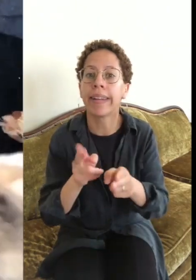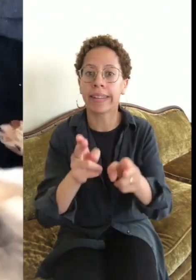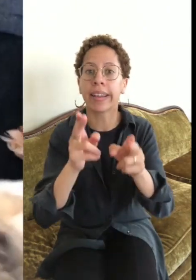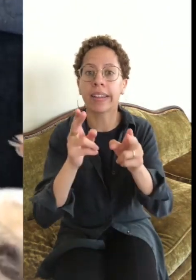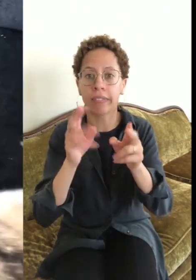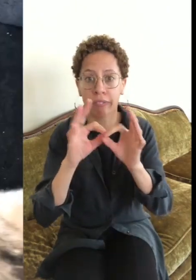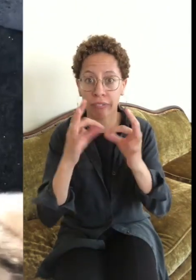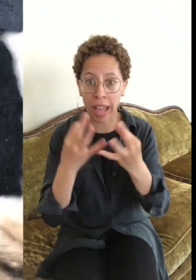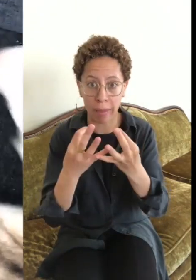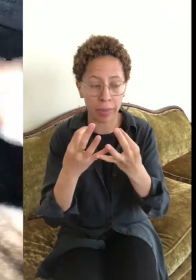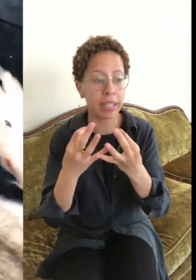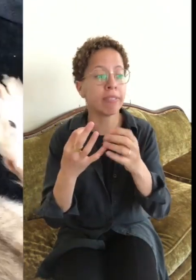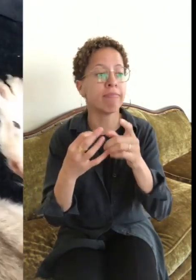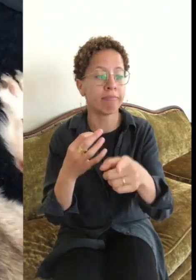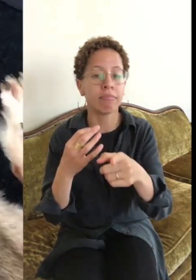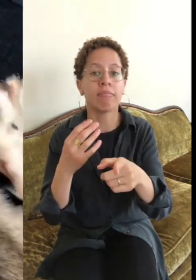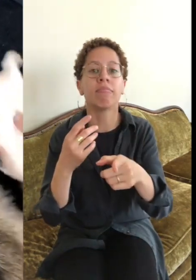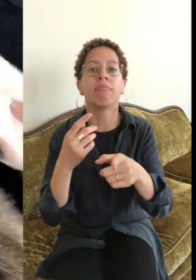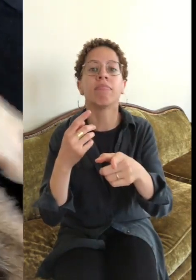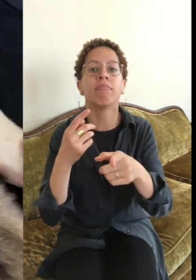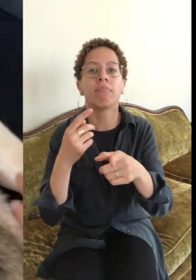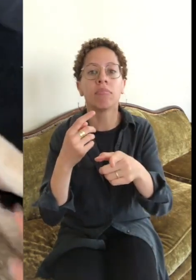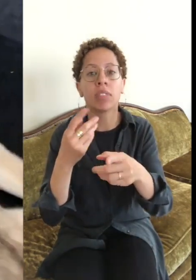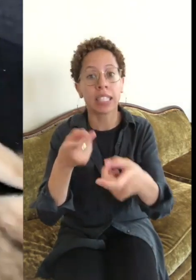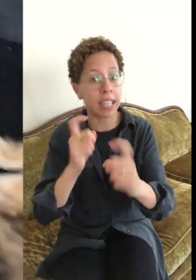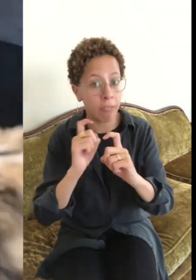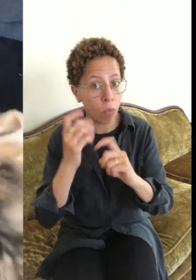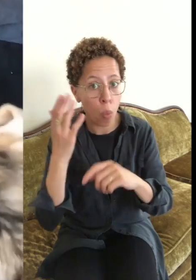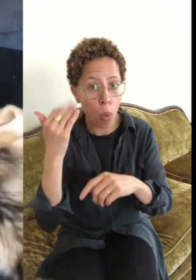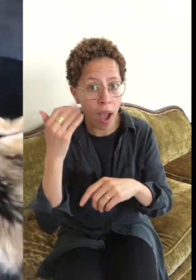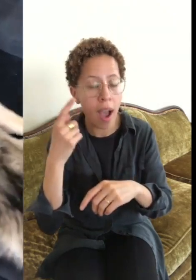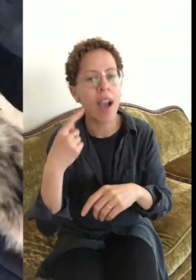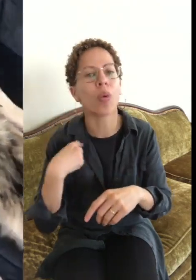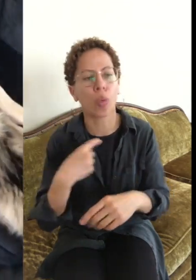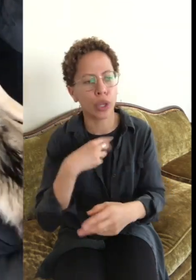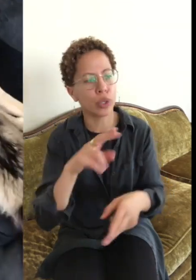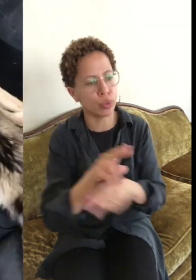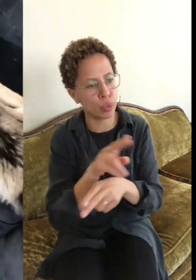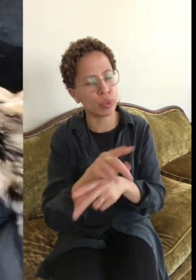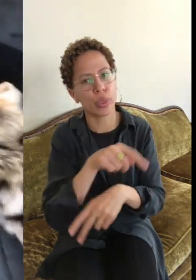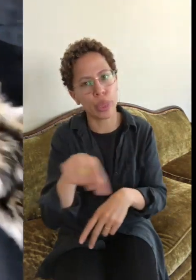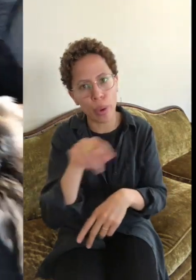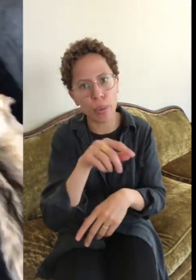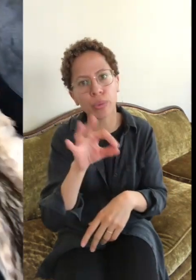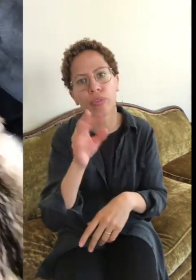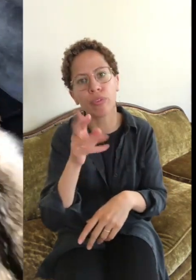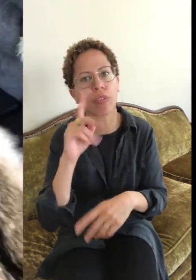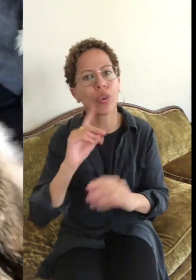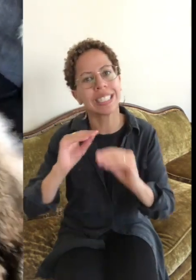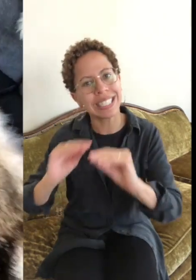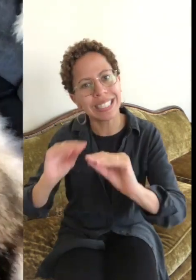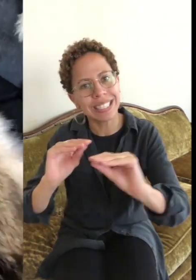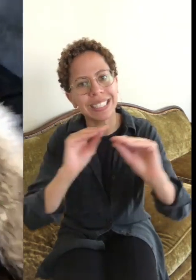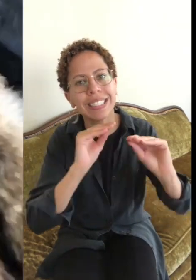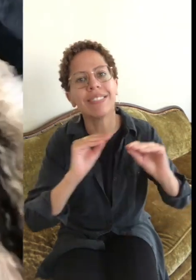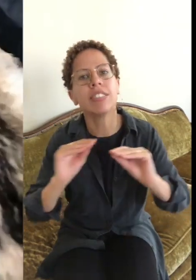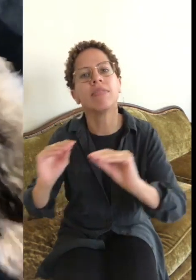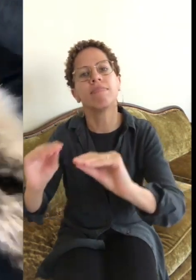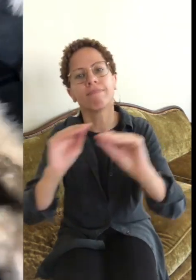use these furs to go around and teach people and use them as teaching tools about animals and hunting and trapping and all those good